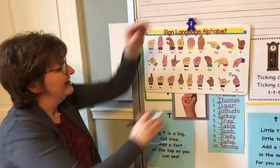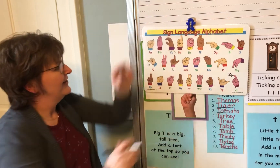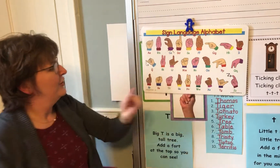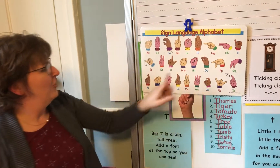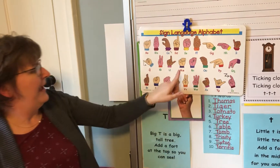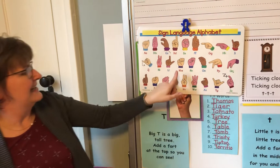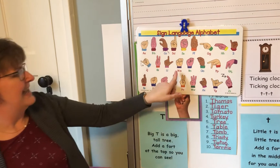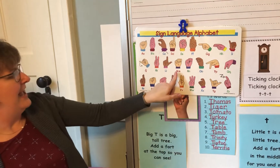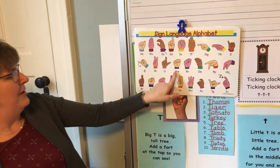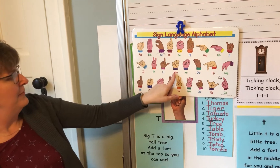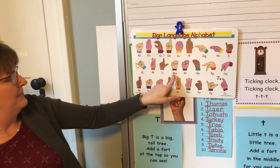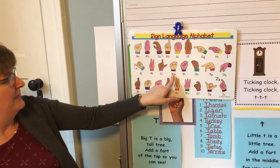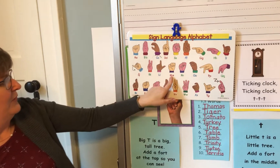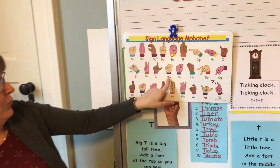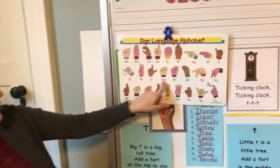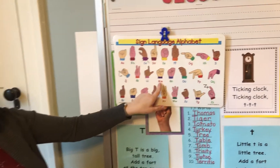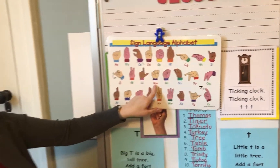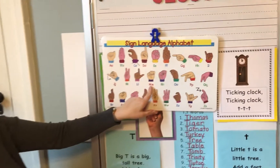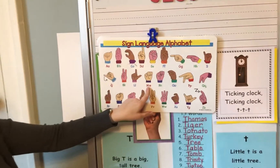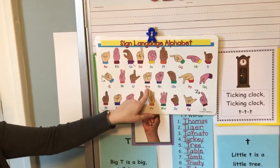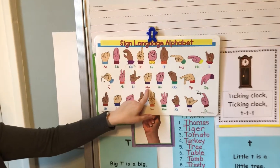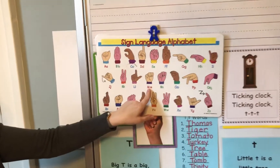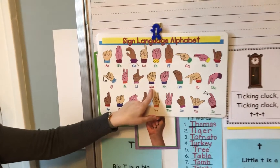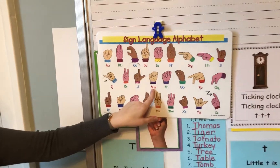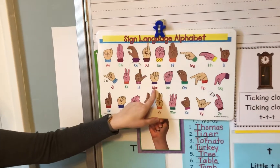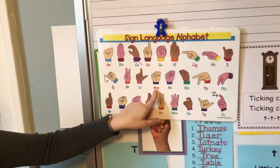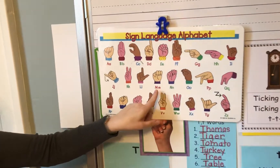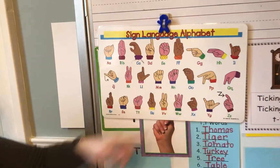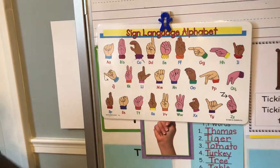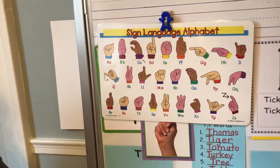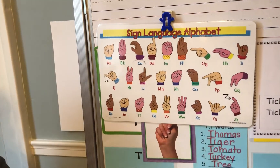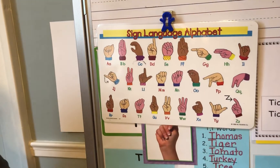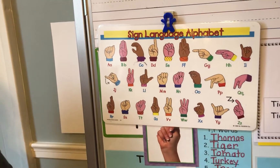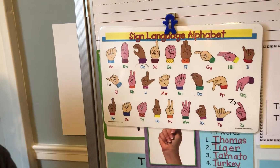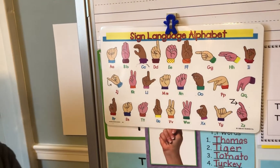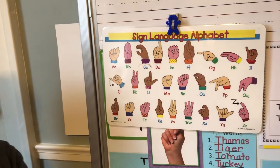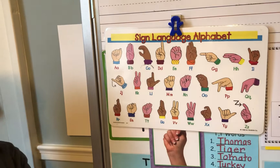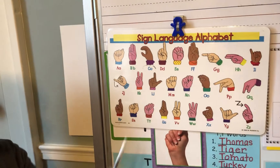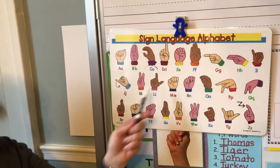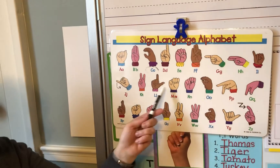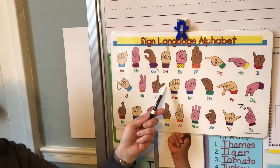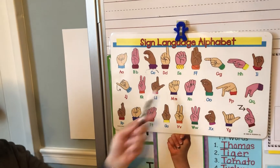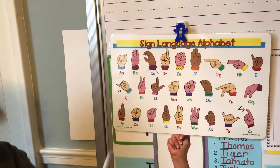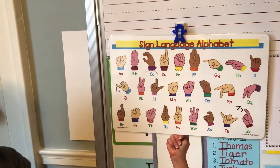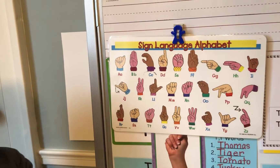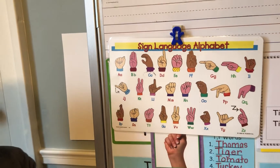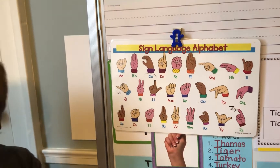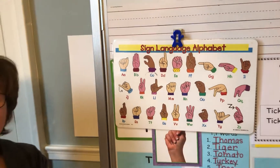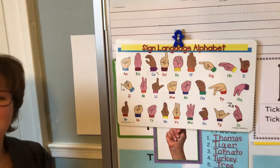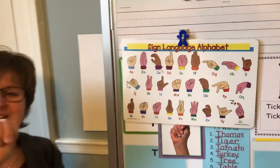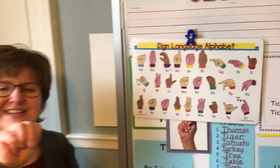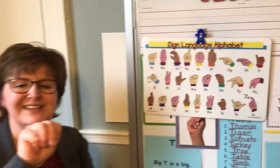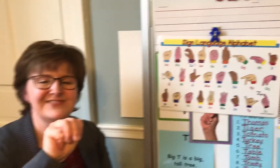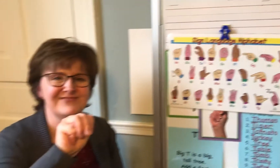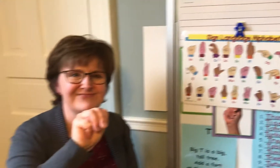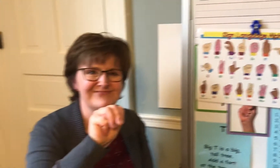go back to M, where our mousie starts to show up. Okay, remember M?